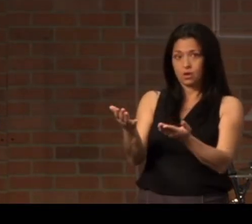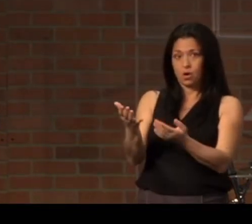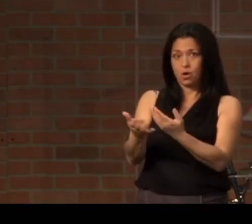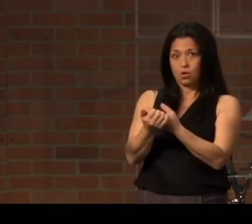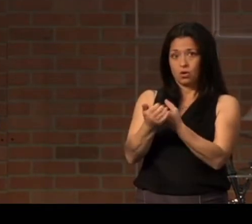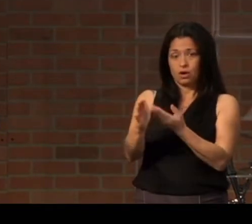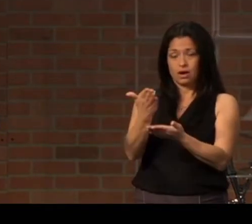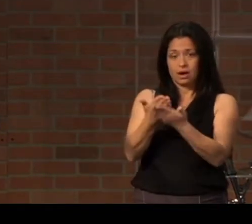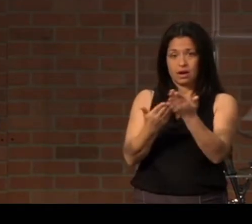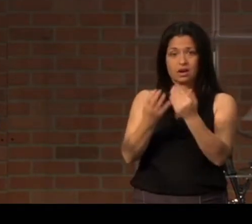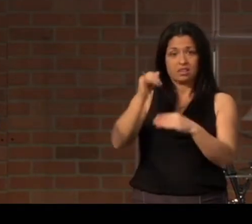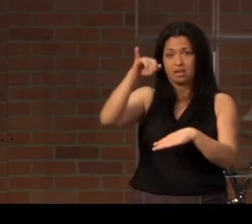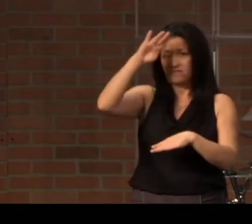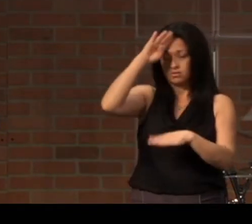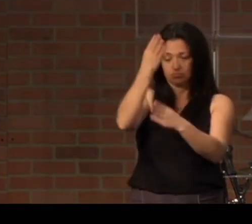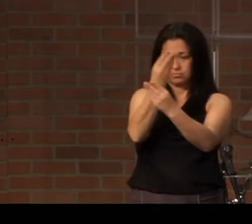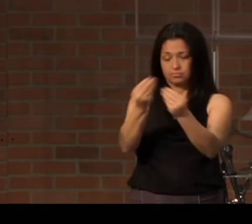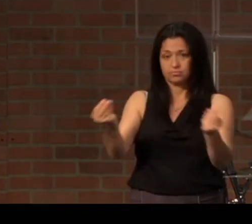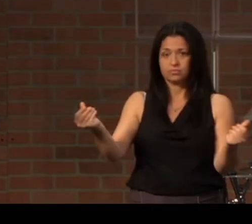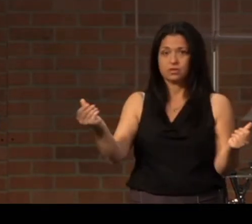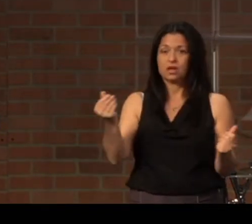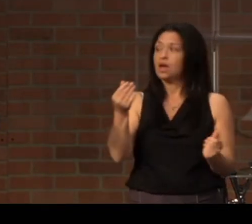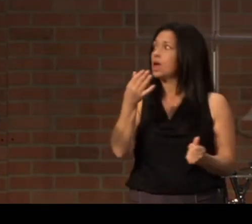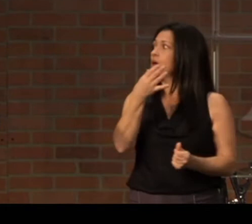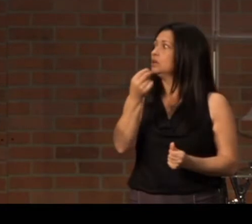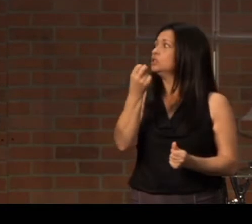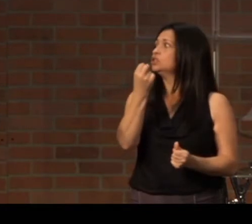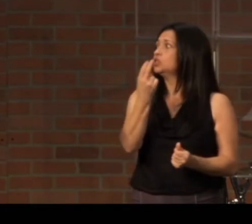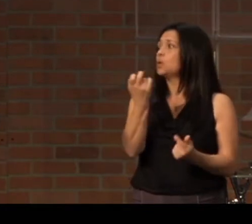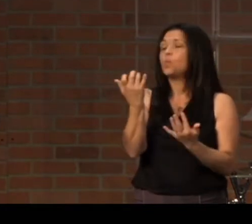hand, and the fever left her, and she waited on them.